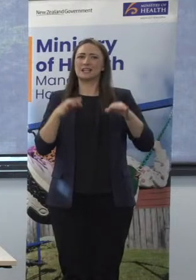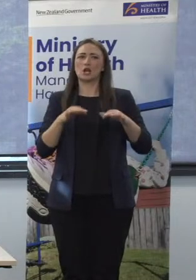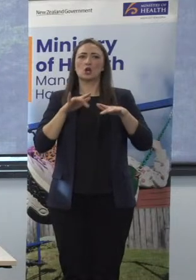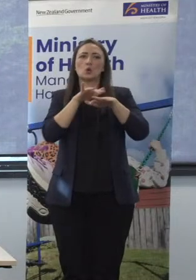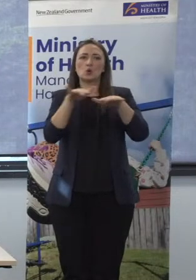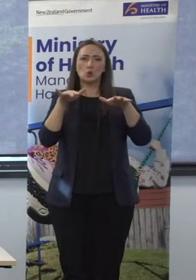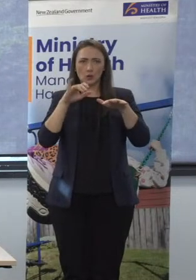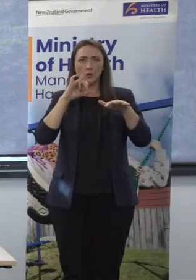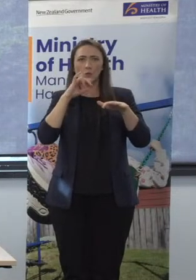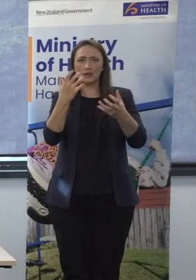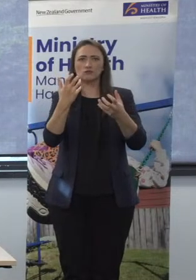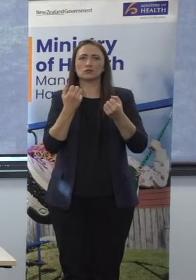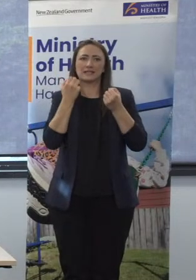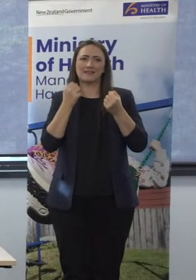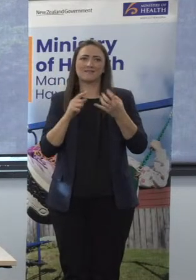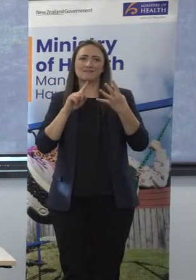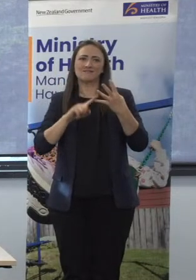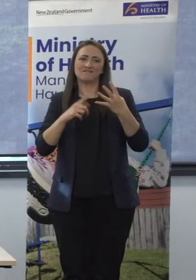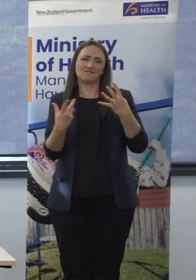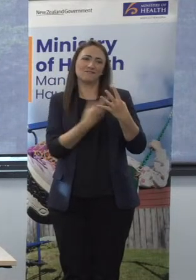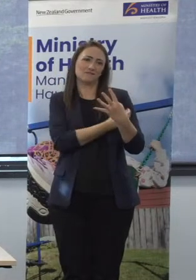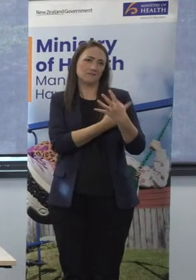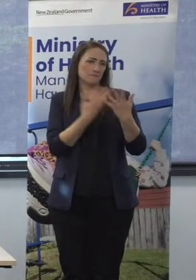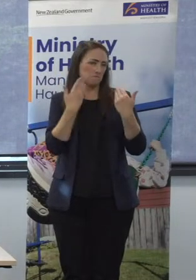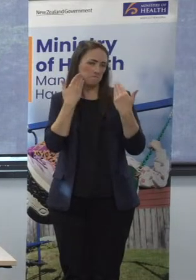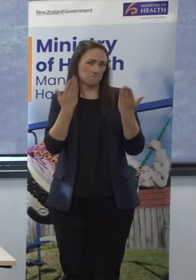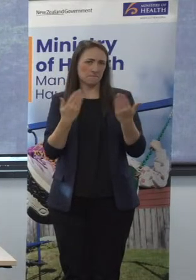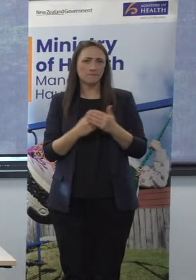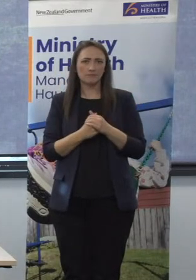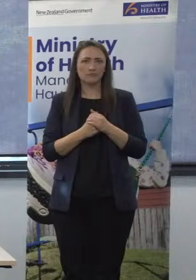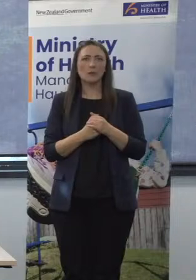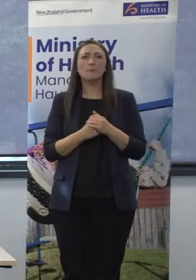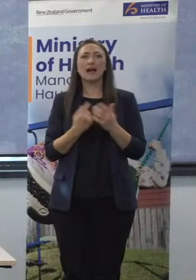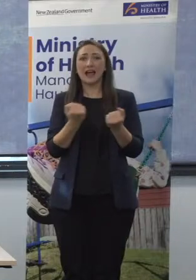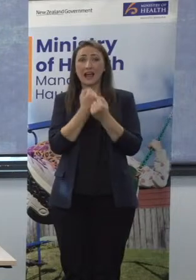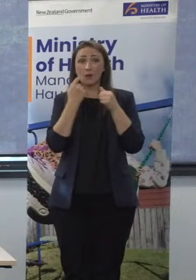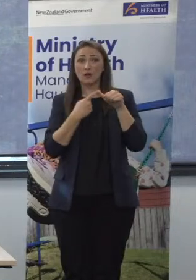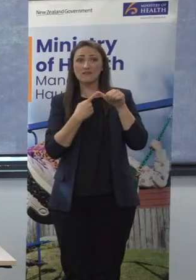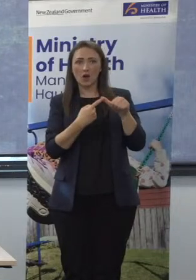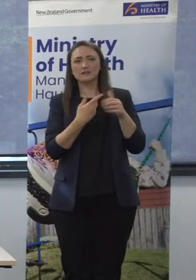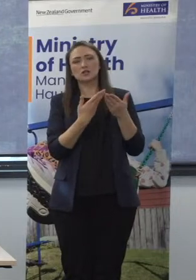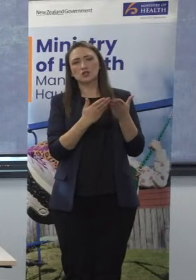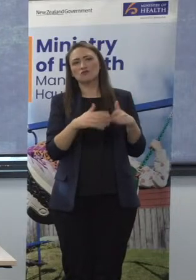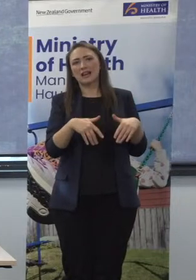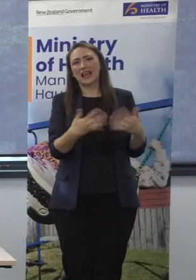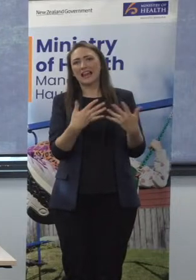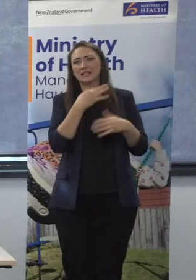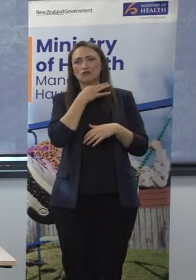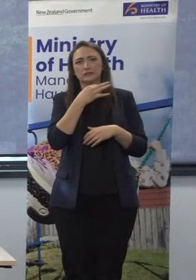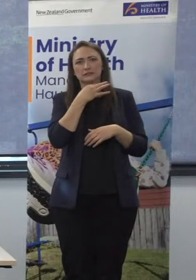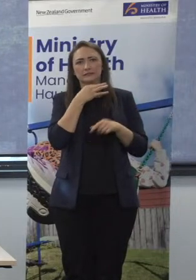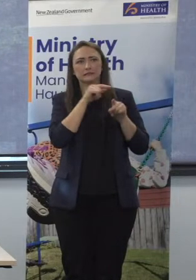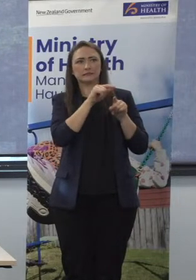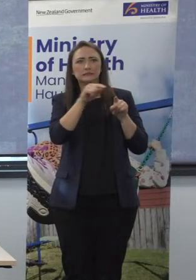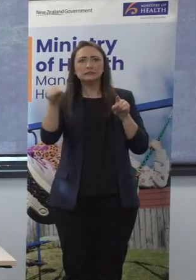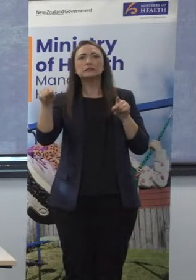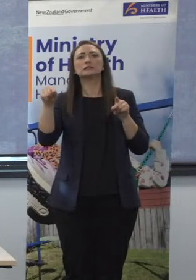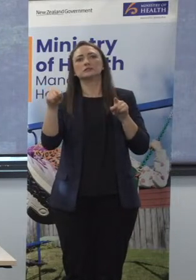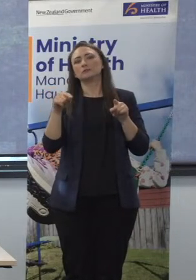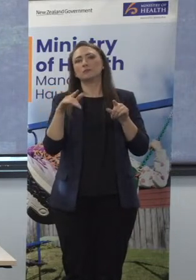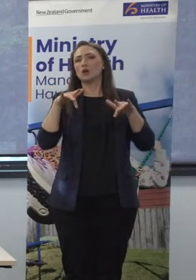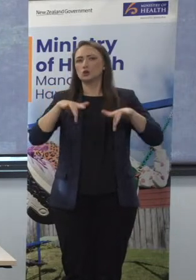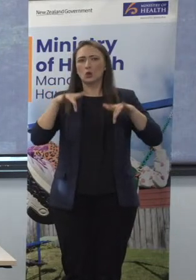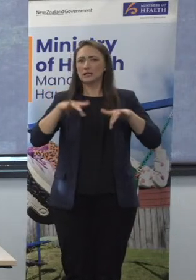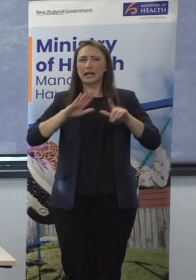general our advice is to offer boosters to those who are more at risk of severe outcomes. We haven't given specific advice around pregnancy